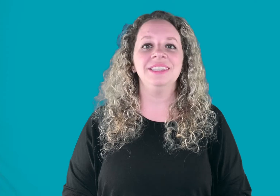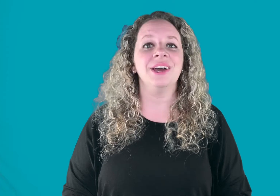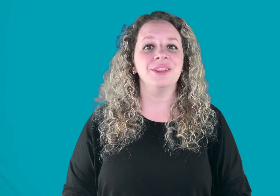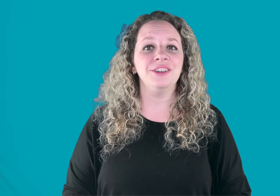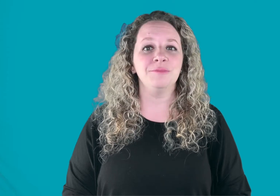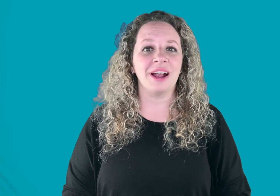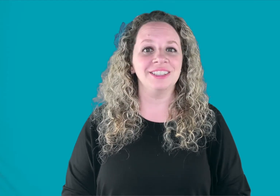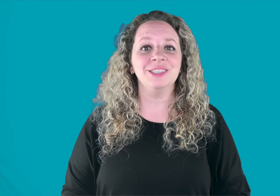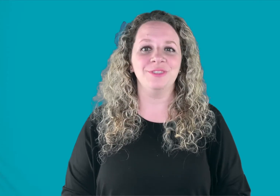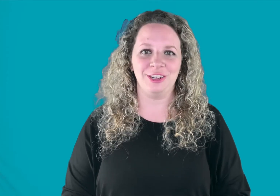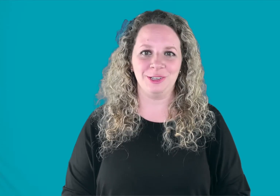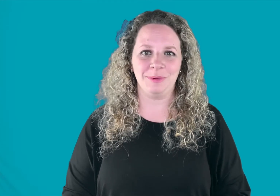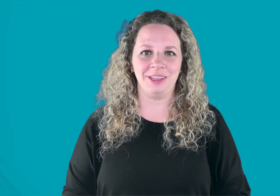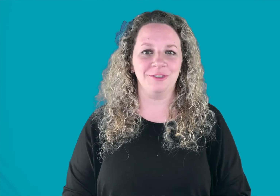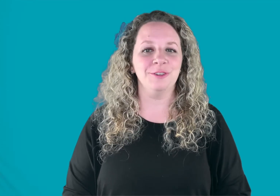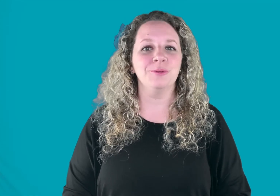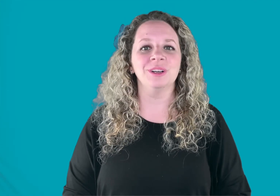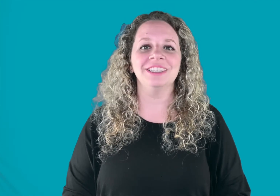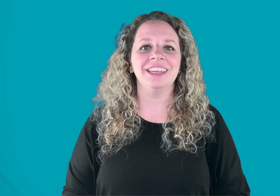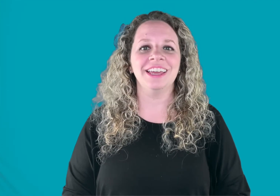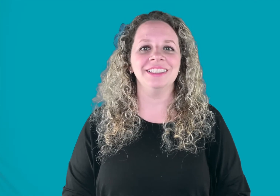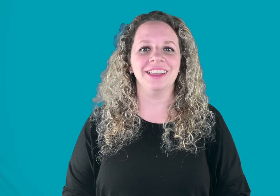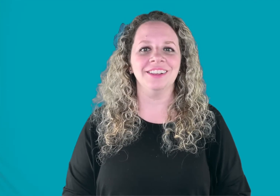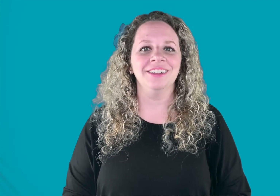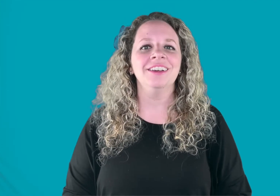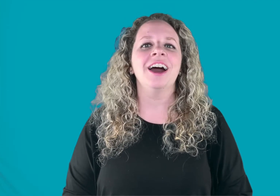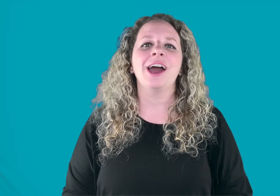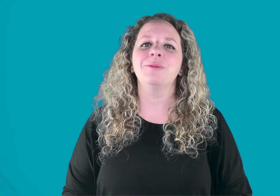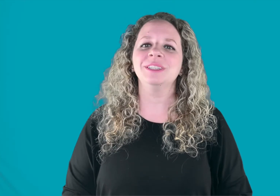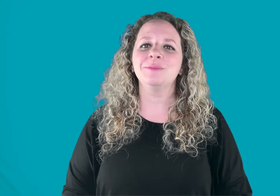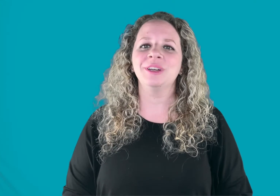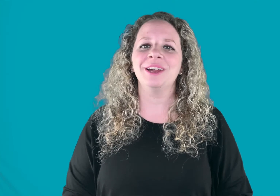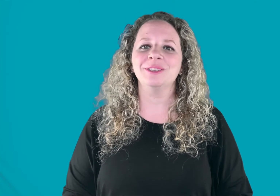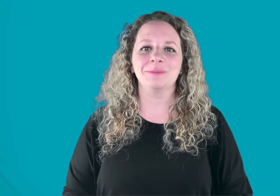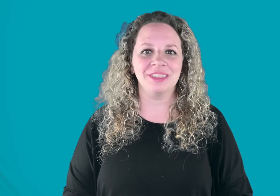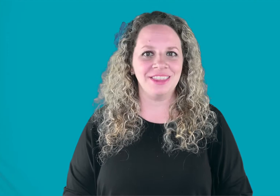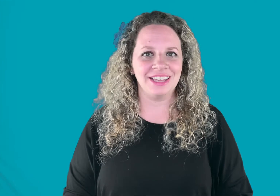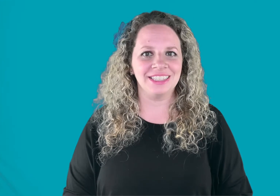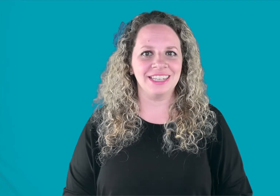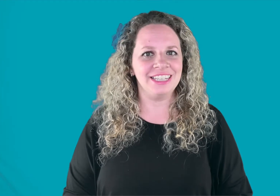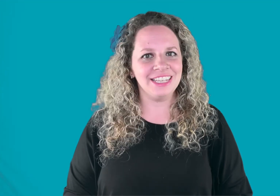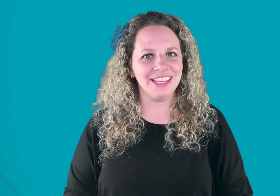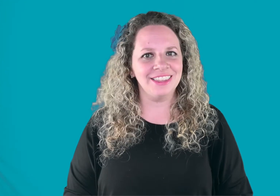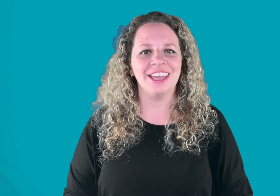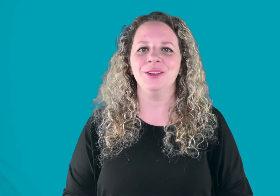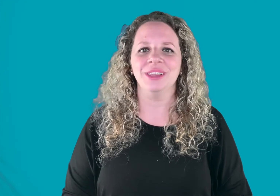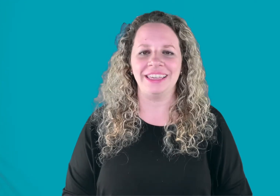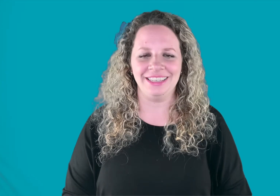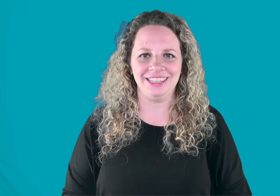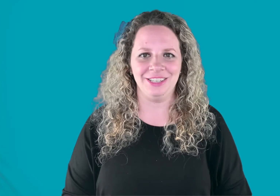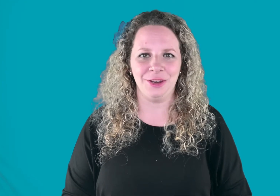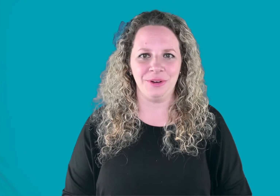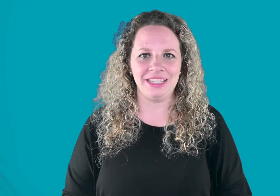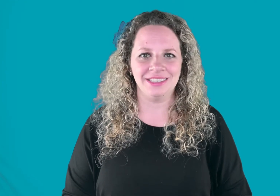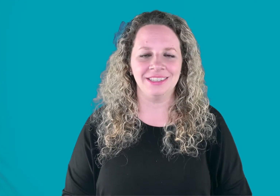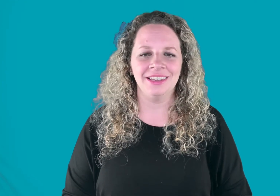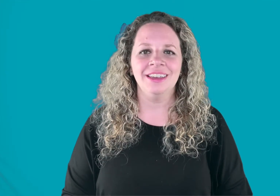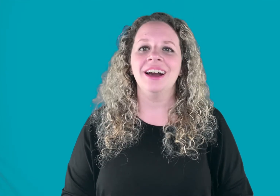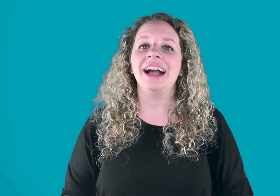Now that you've practiced fingerspelling a few words in ASL, I want to point out some of the things that I did that you likely didn't notice. I